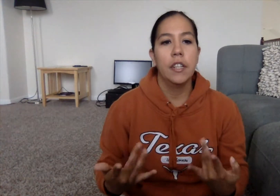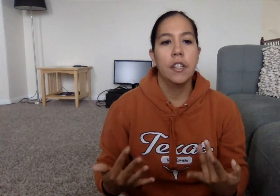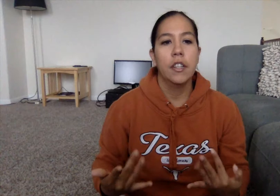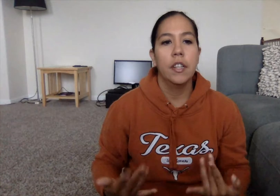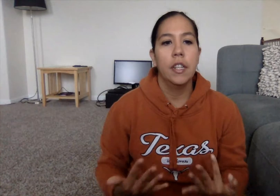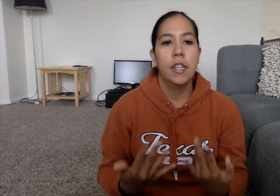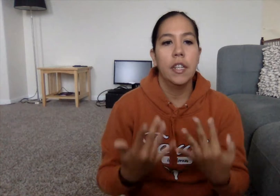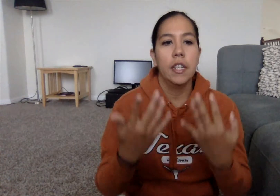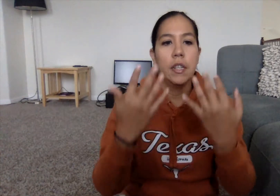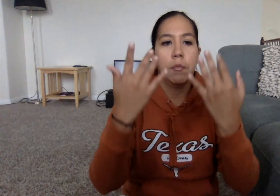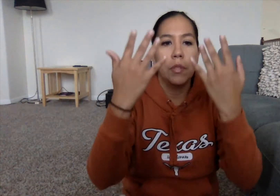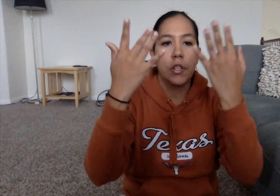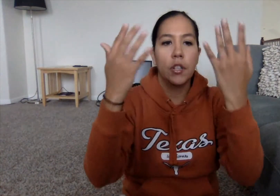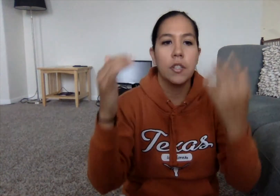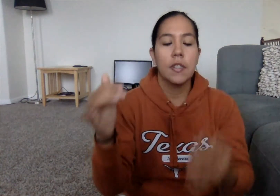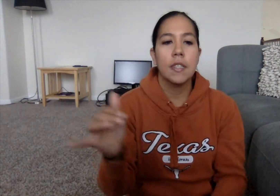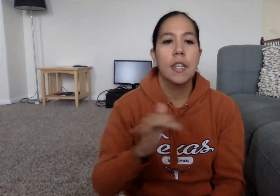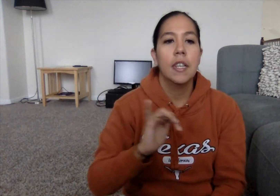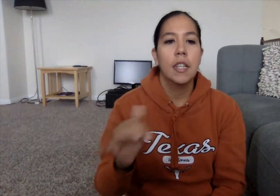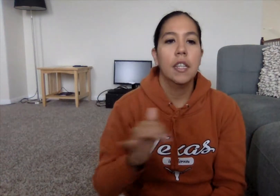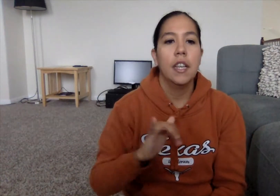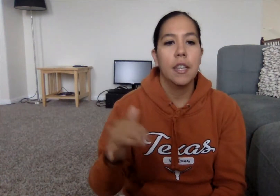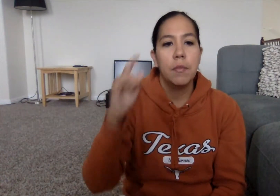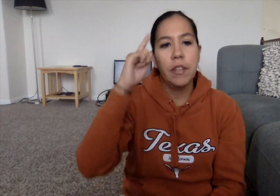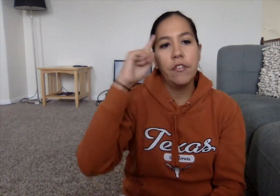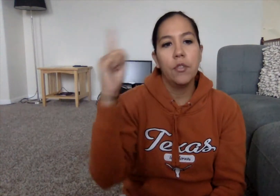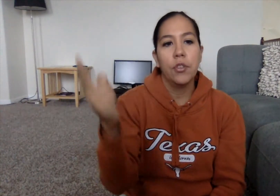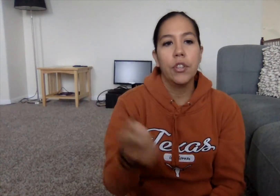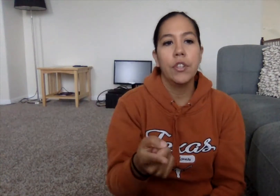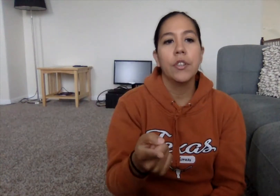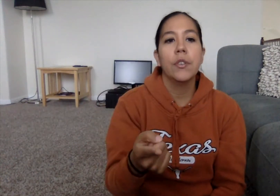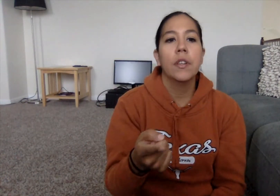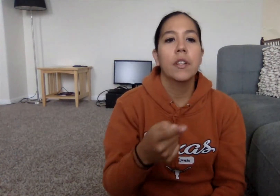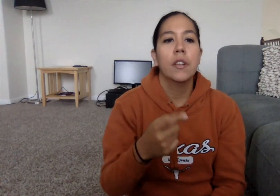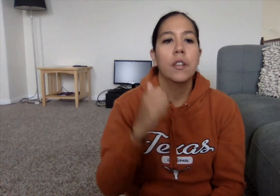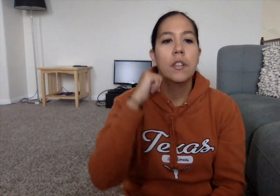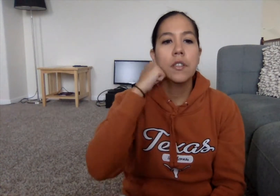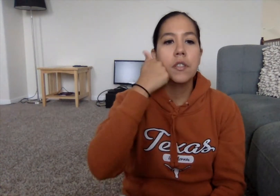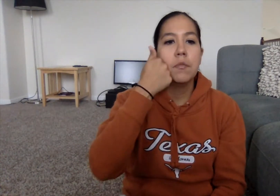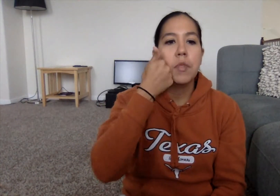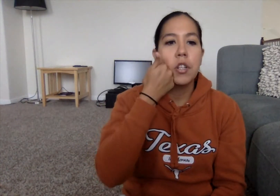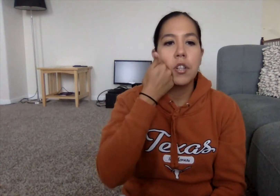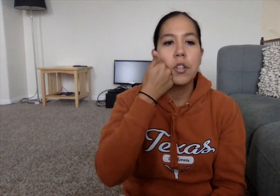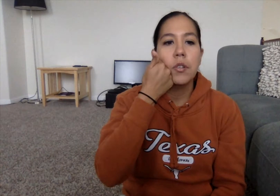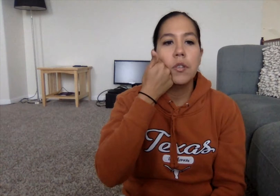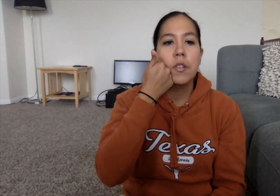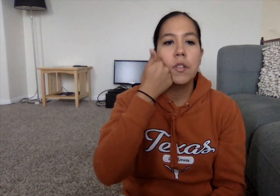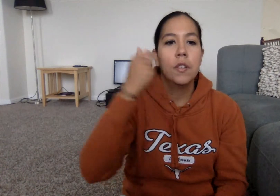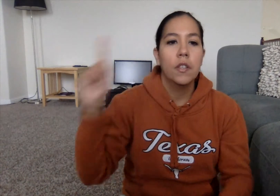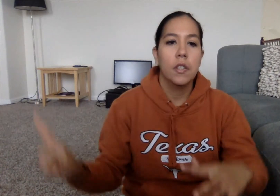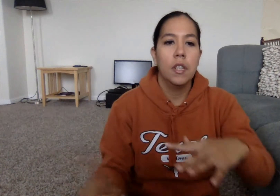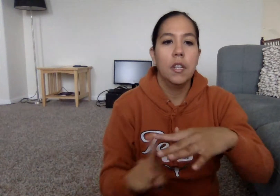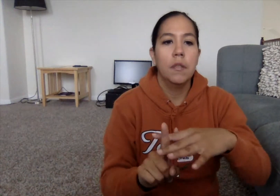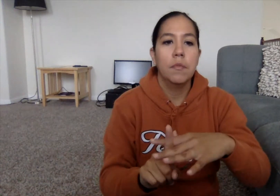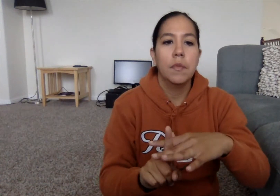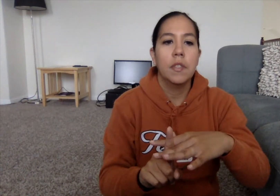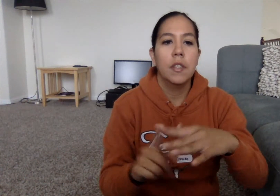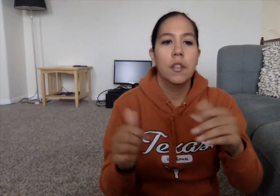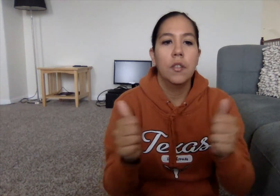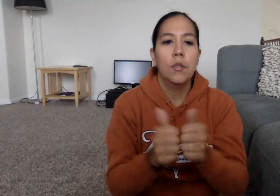fire, and it burns like me for you. Tomorrow comes